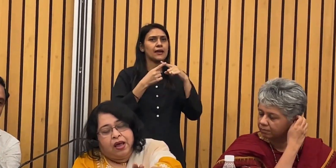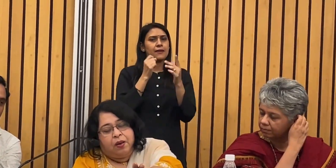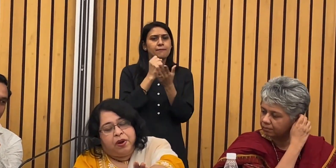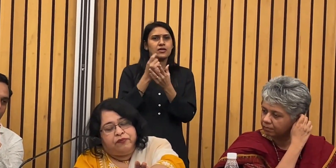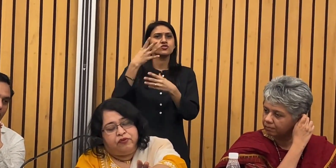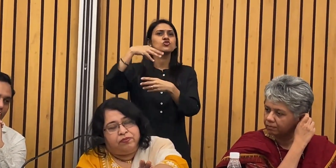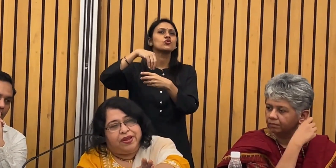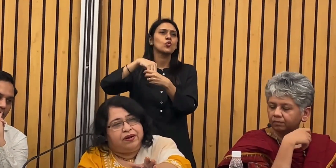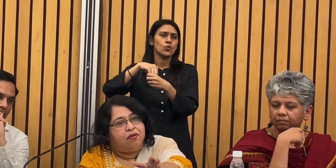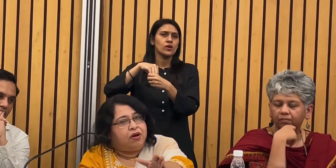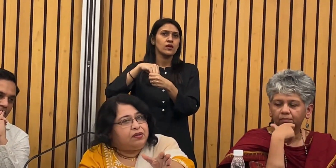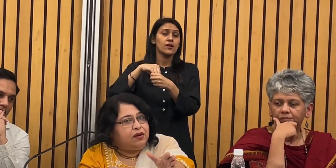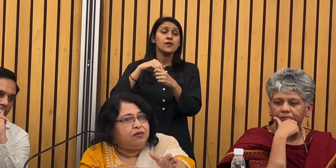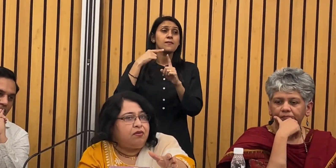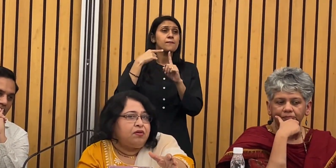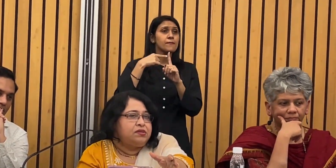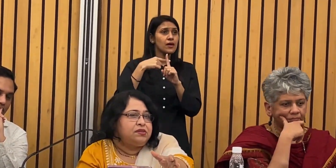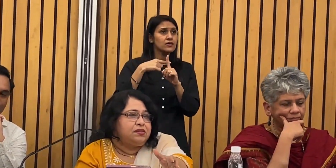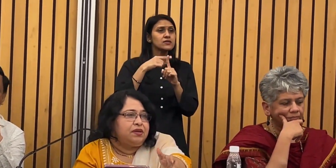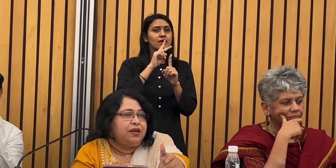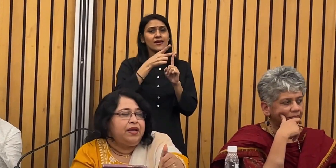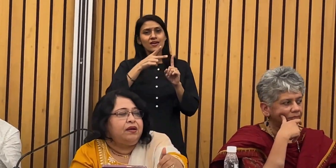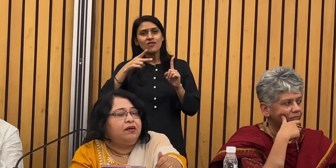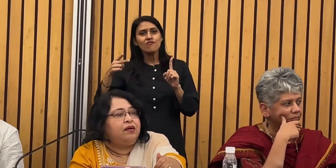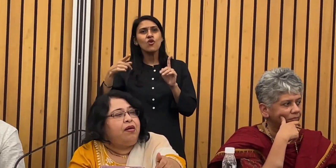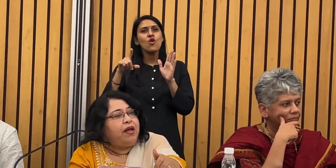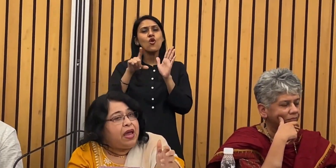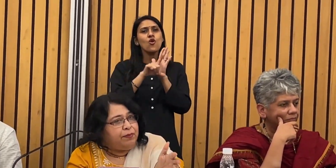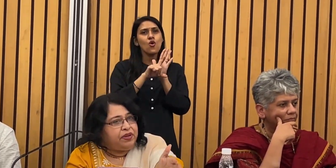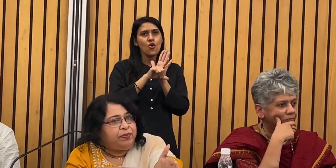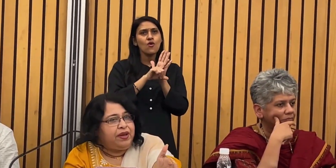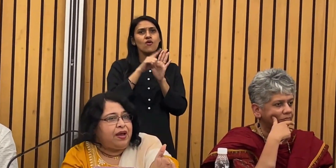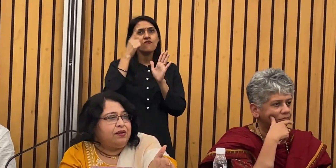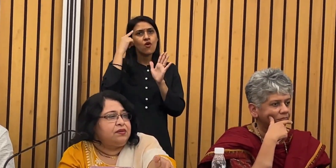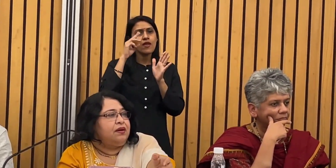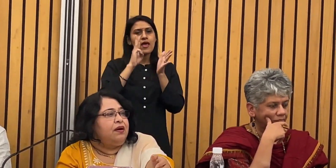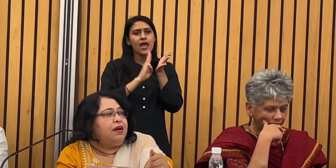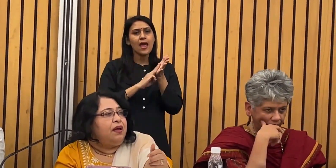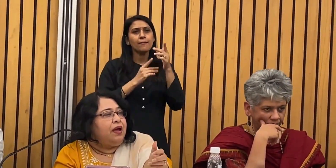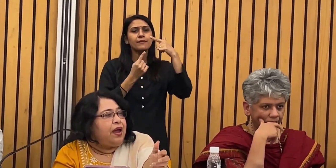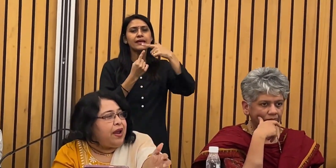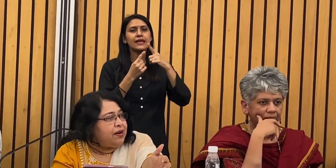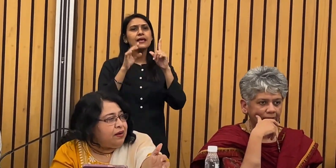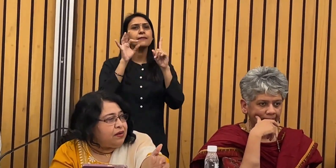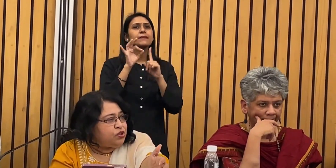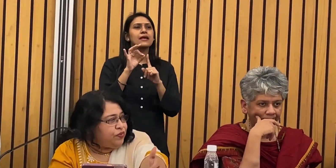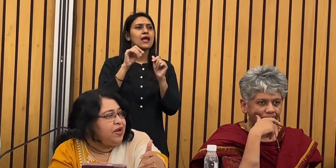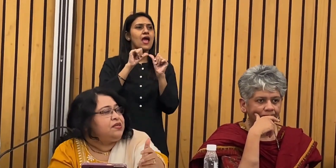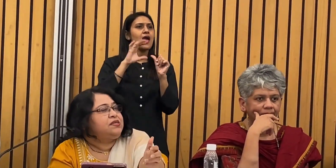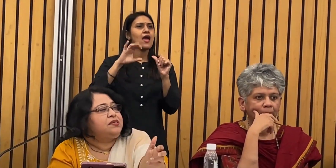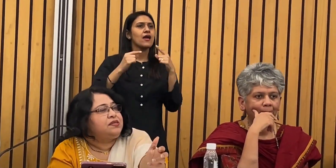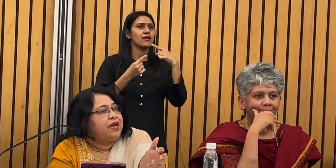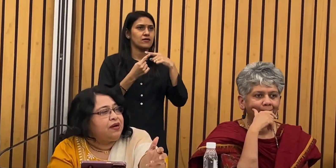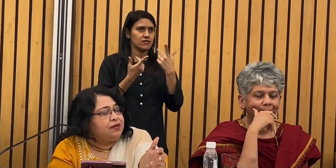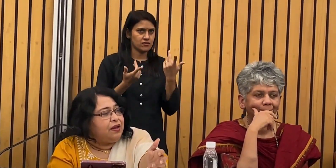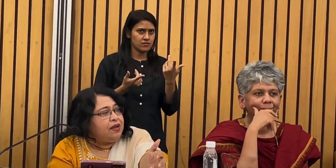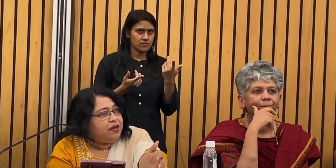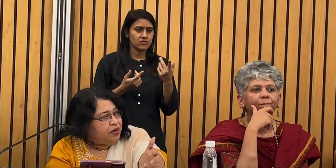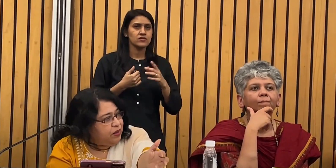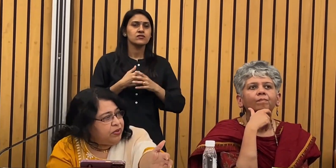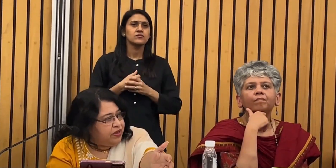included. Apart from that, other laws like MTP Act and Juvenile Justice